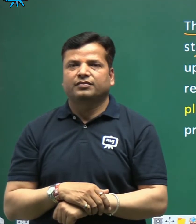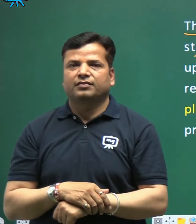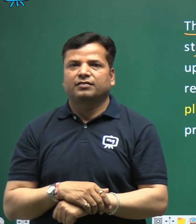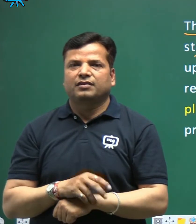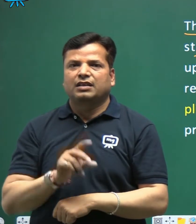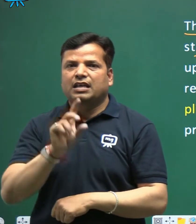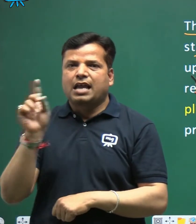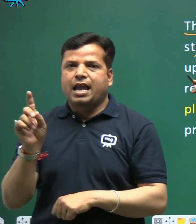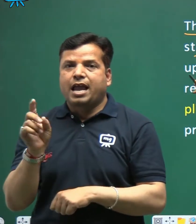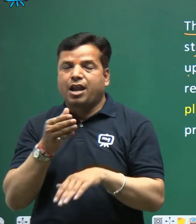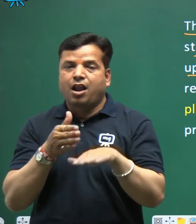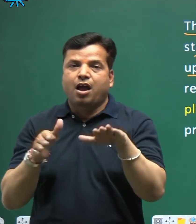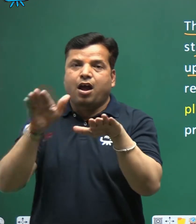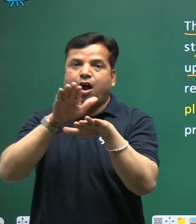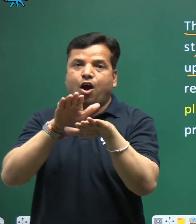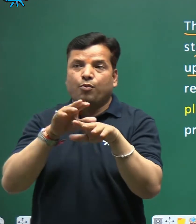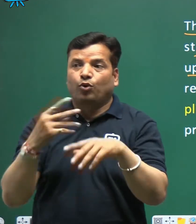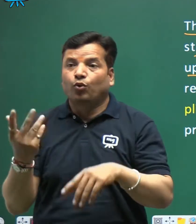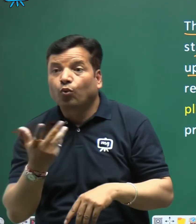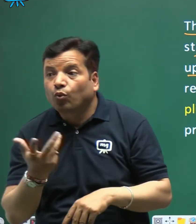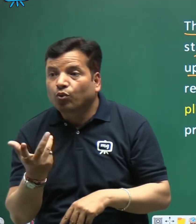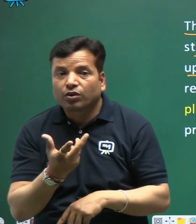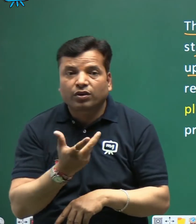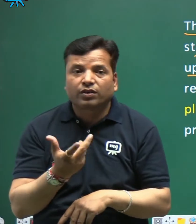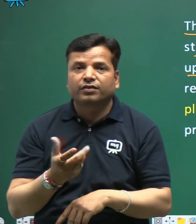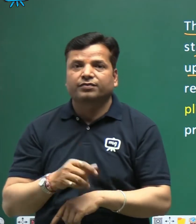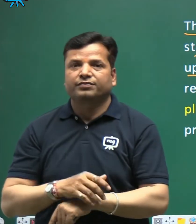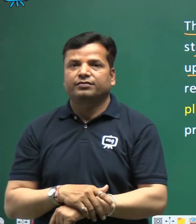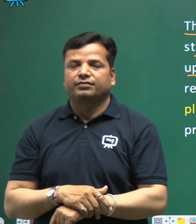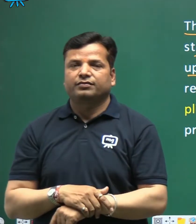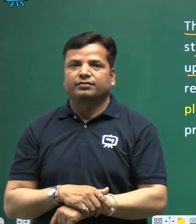and upon inquiry